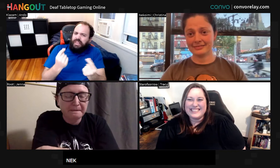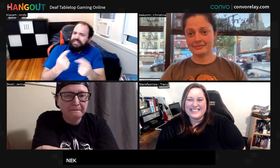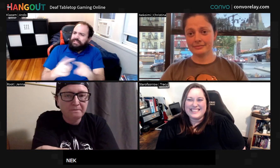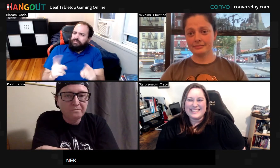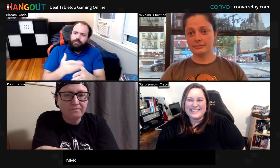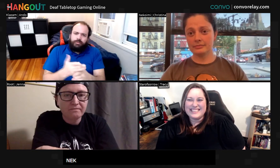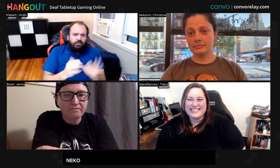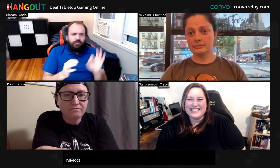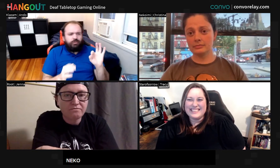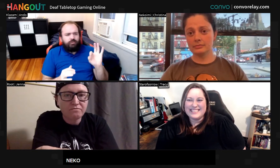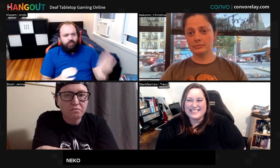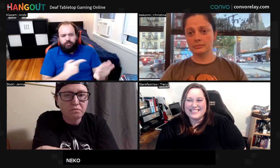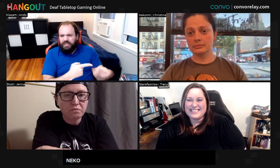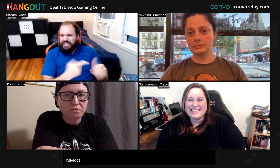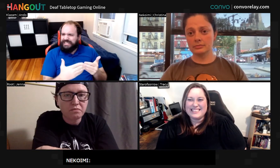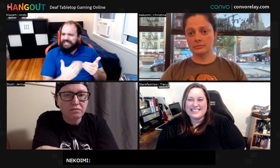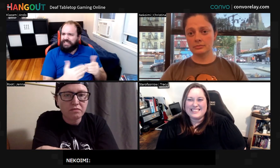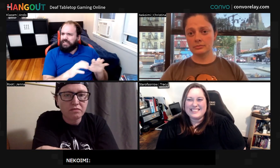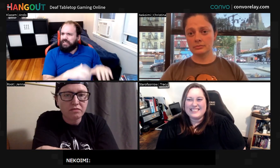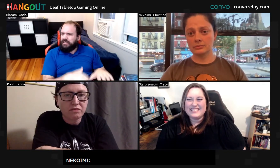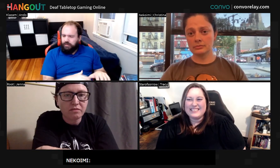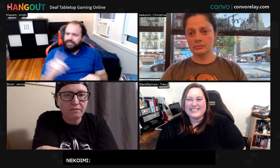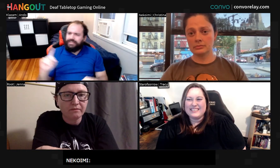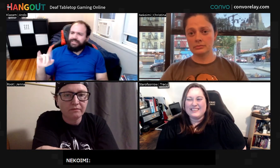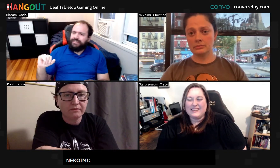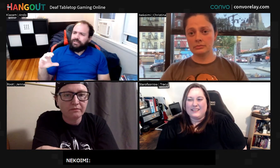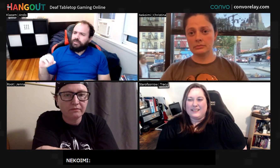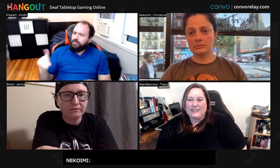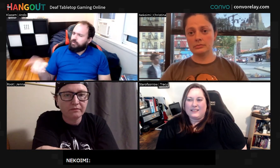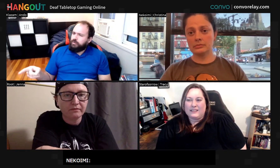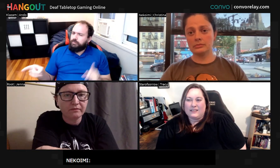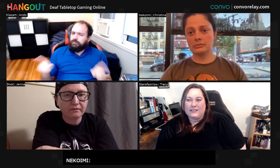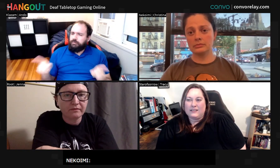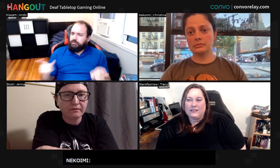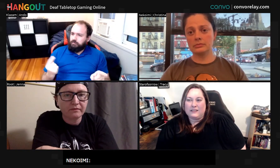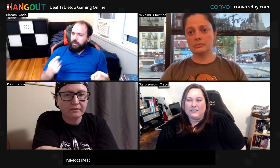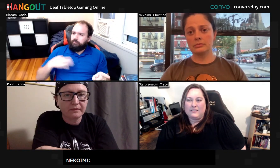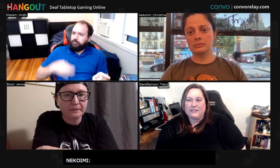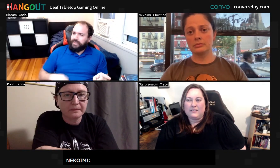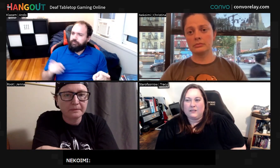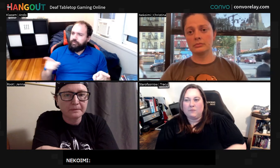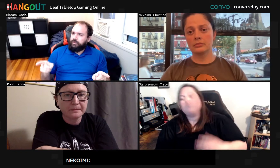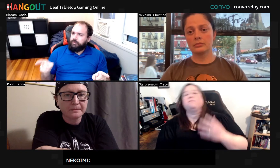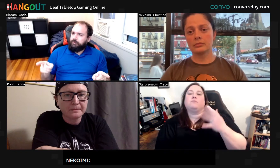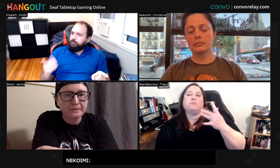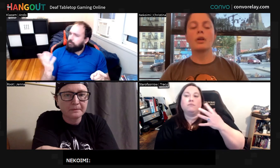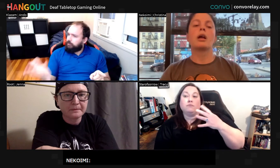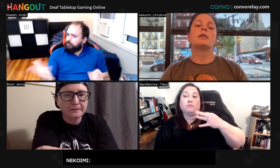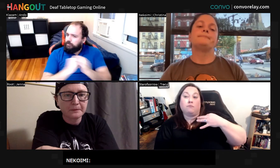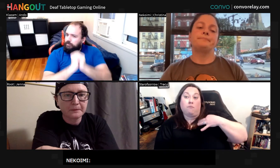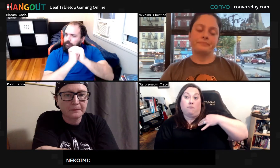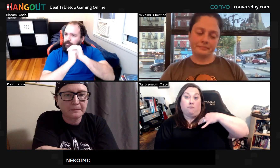So what's the difference between like say like a Facebook sort of thing and Discord, and what's the benefit of